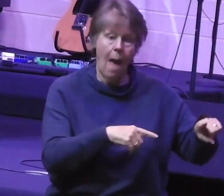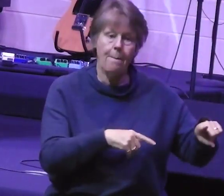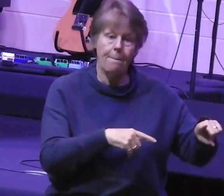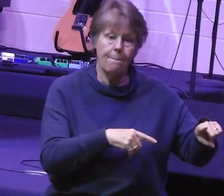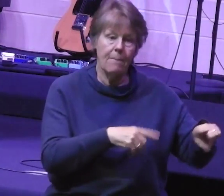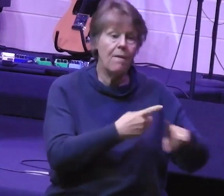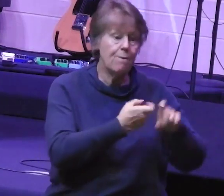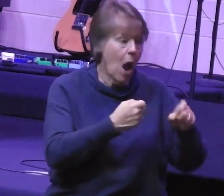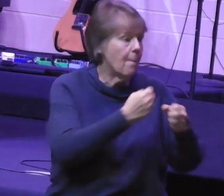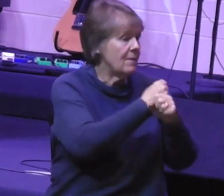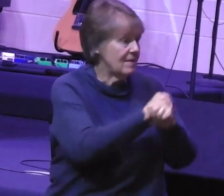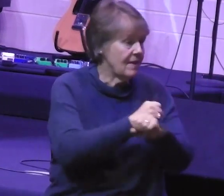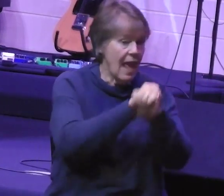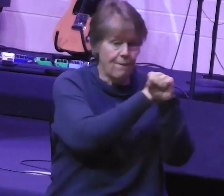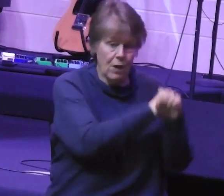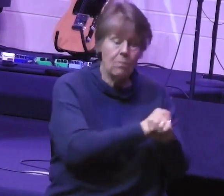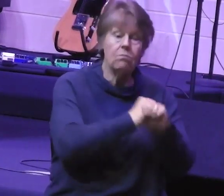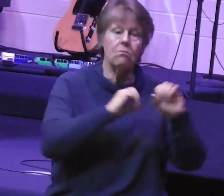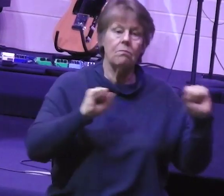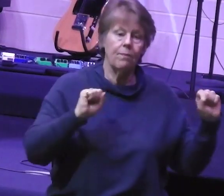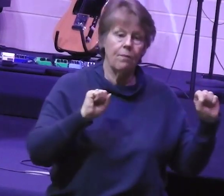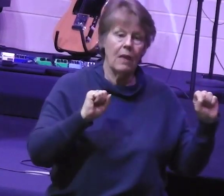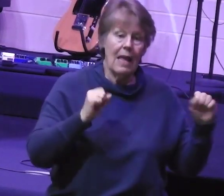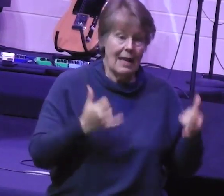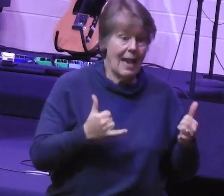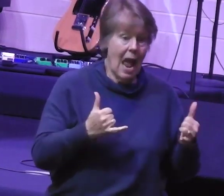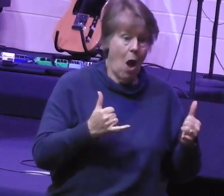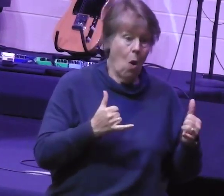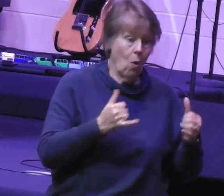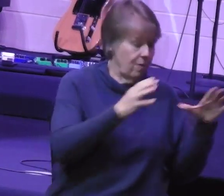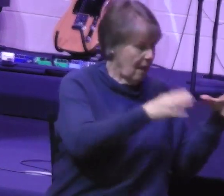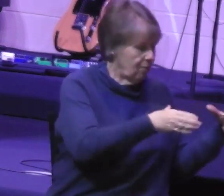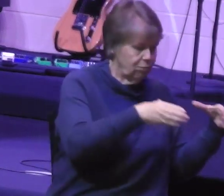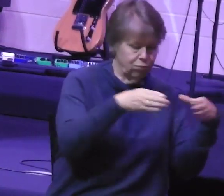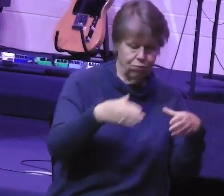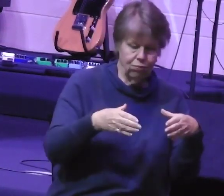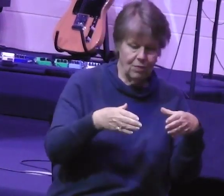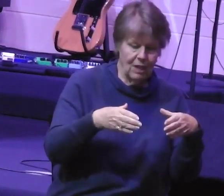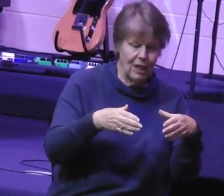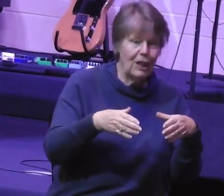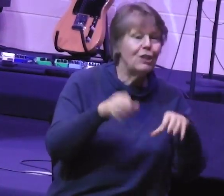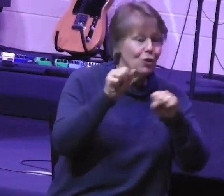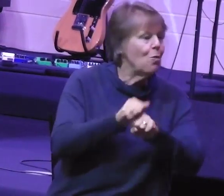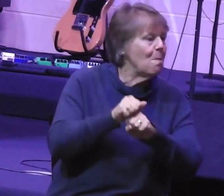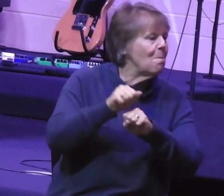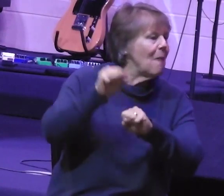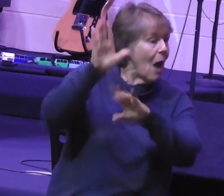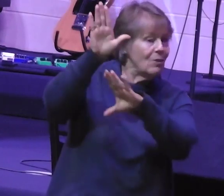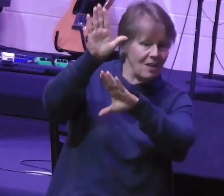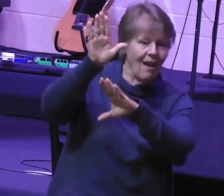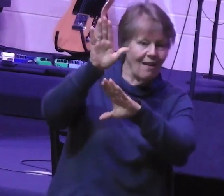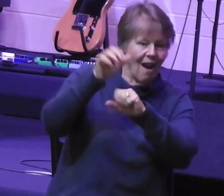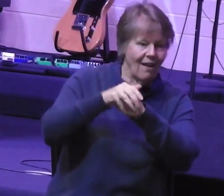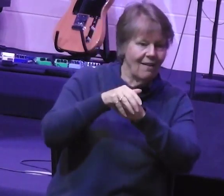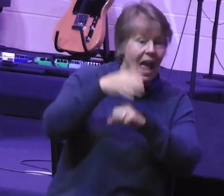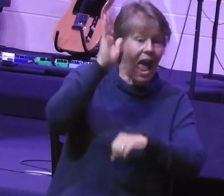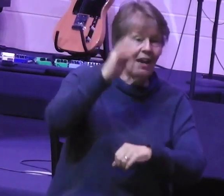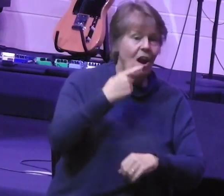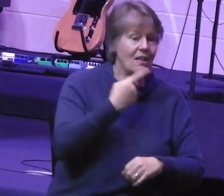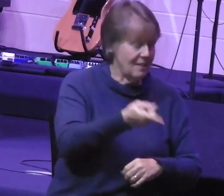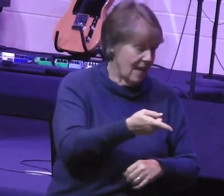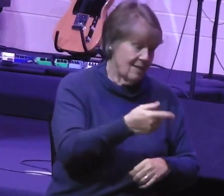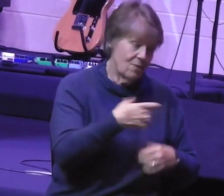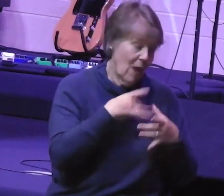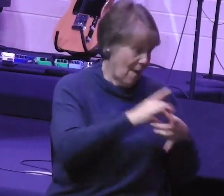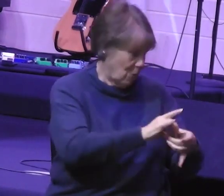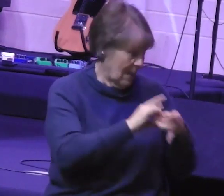God has brought the Israelites to Mount Sinai. And God says, okay, we're already in a relationship now, right? I brought you out of slavery. That